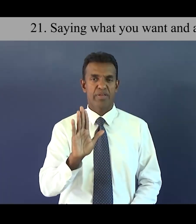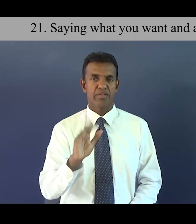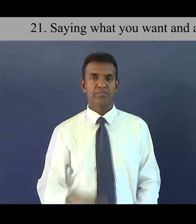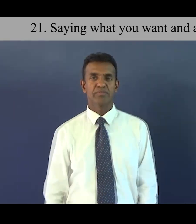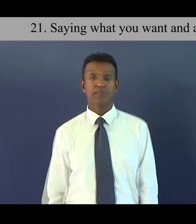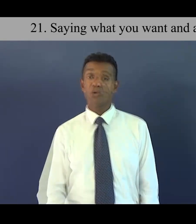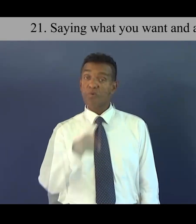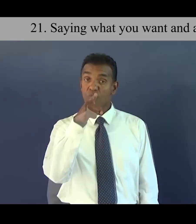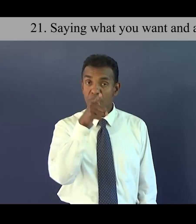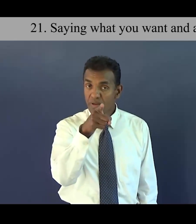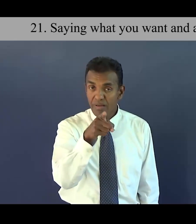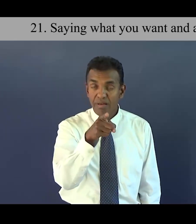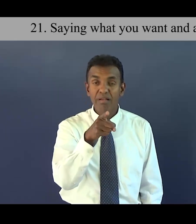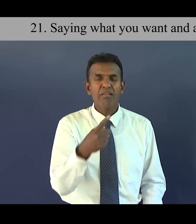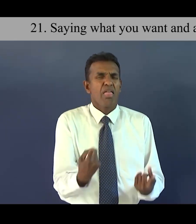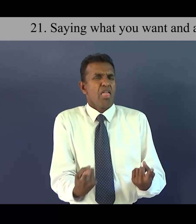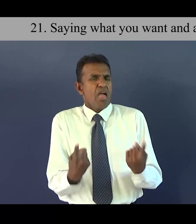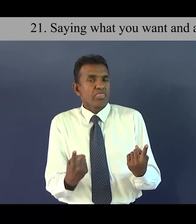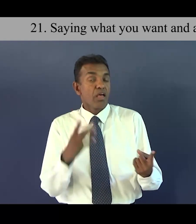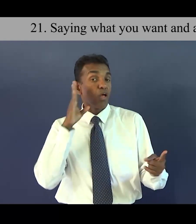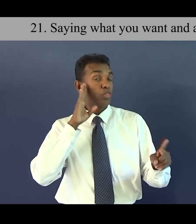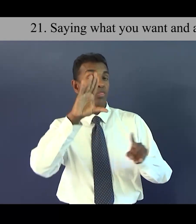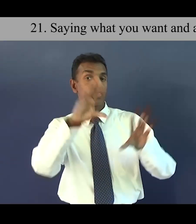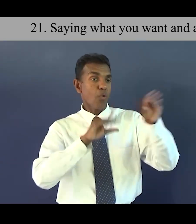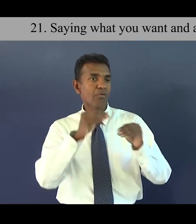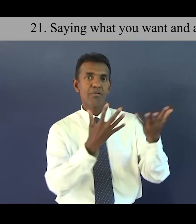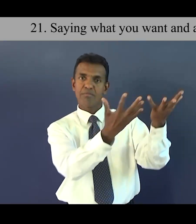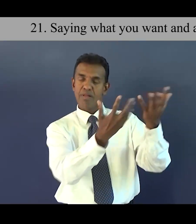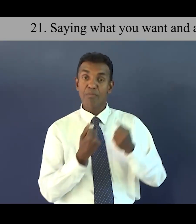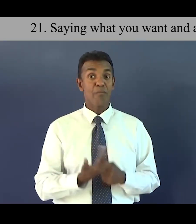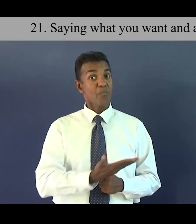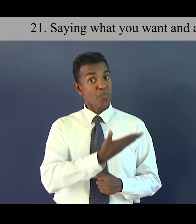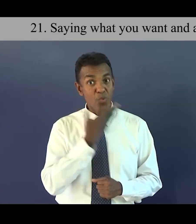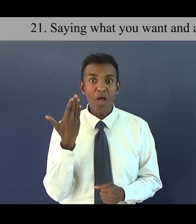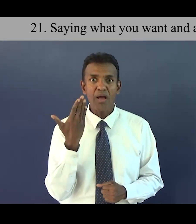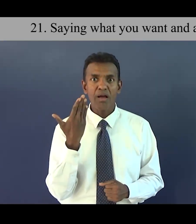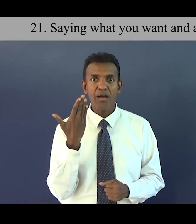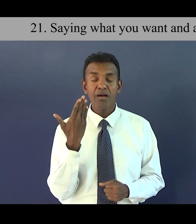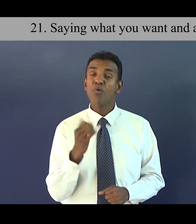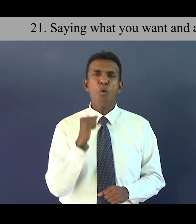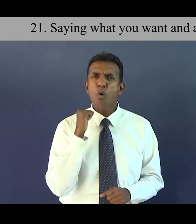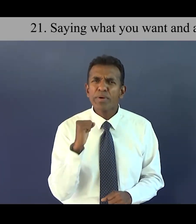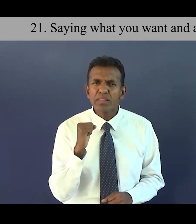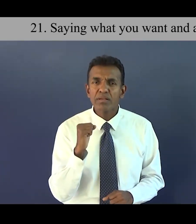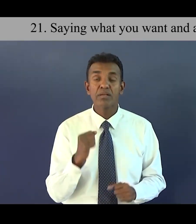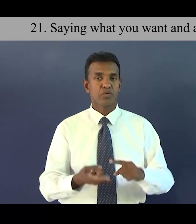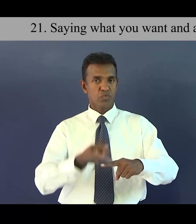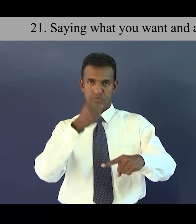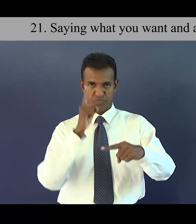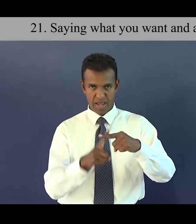Easy Read, for example, providing sign languages, braille and other